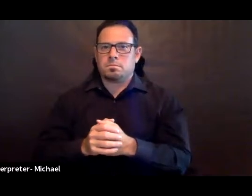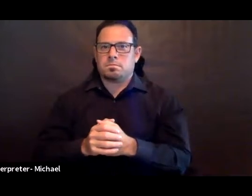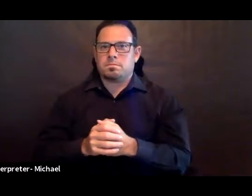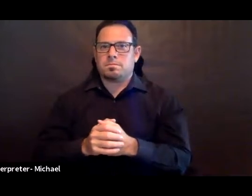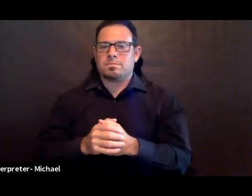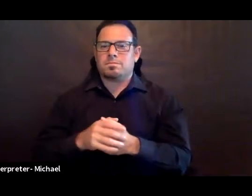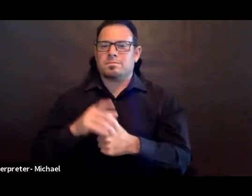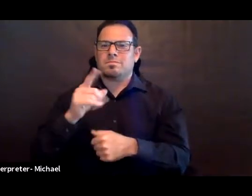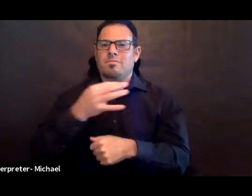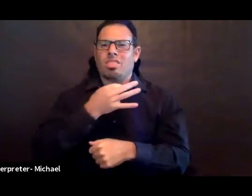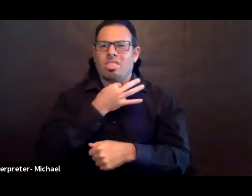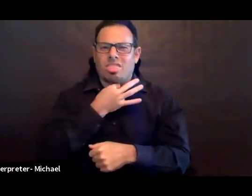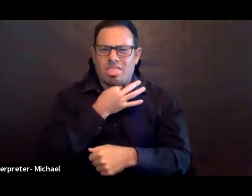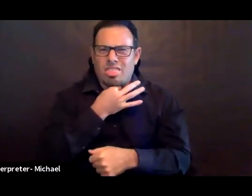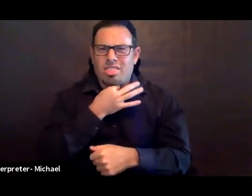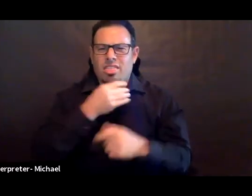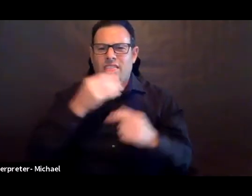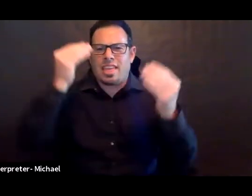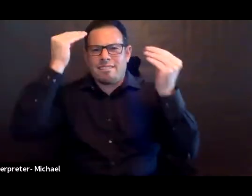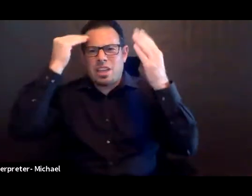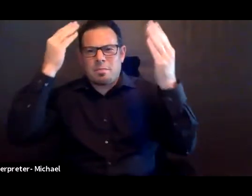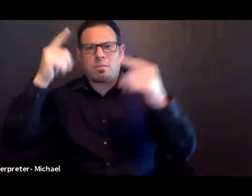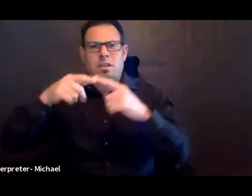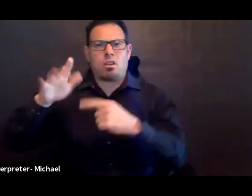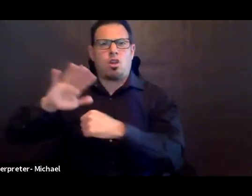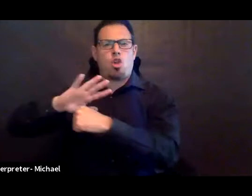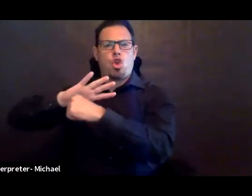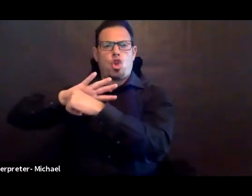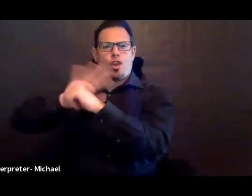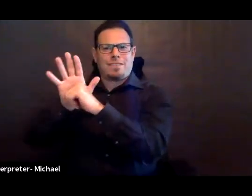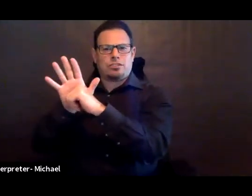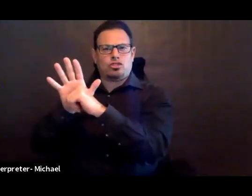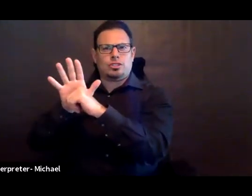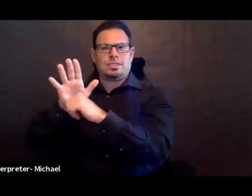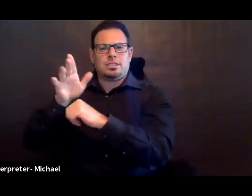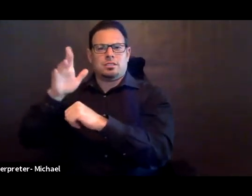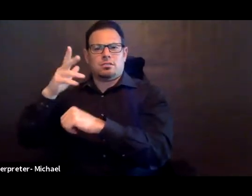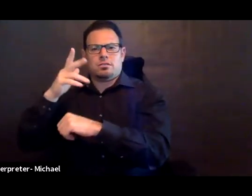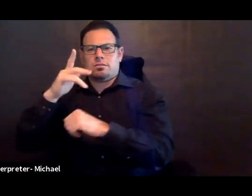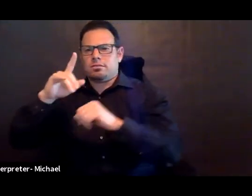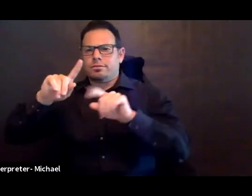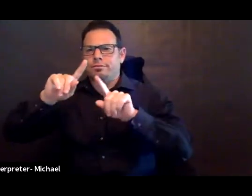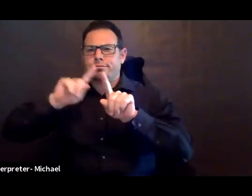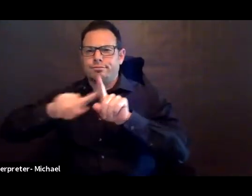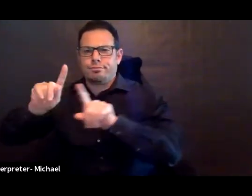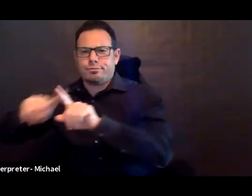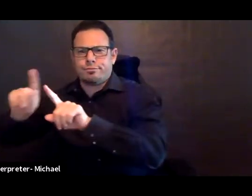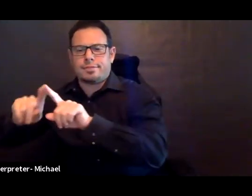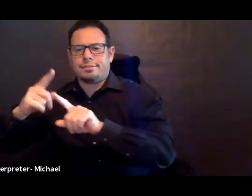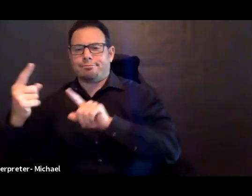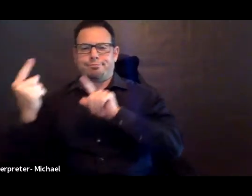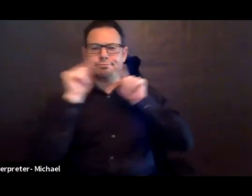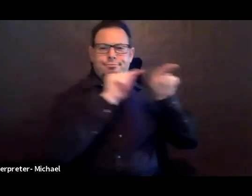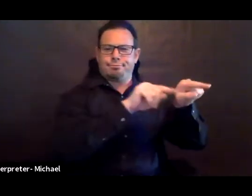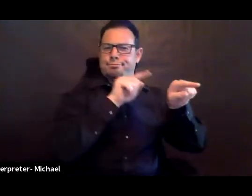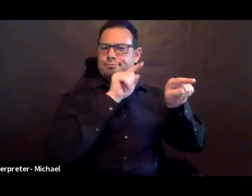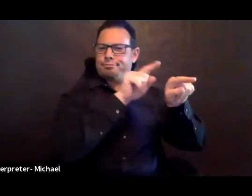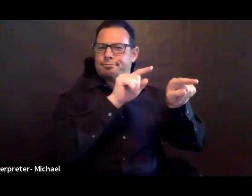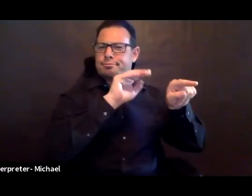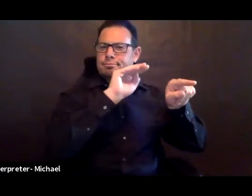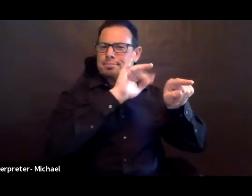key demographic breakdowns, among people aged 65 and older,